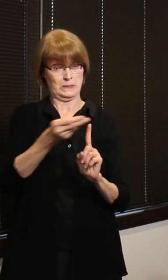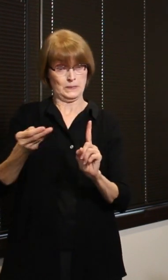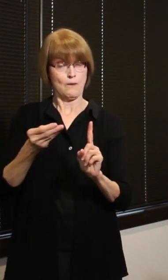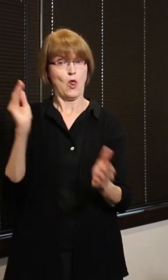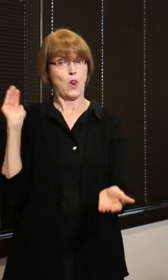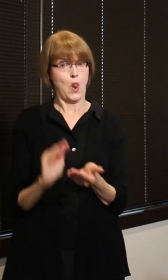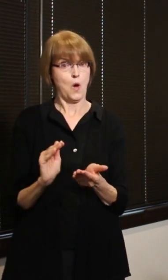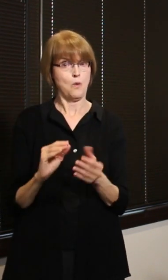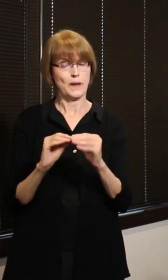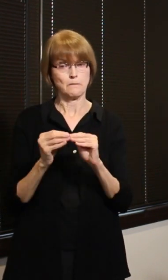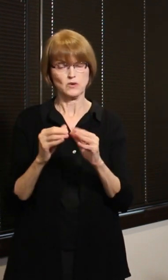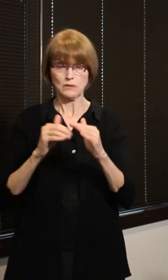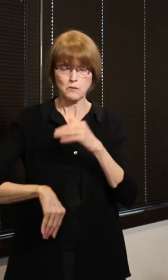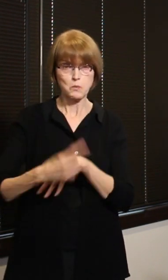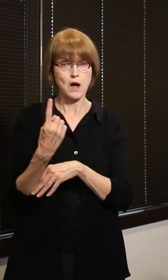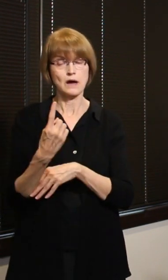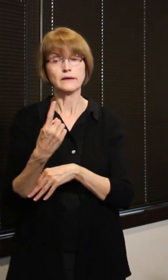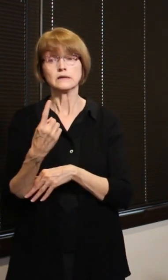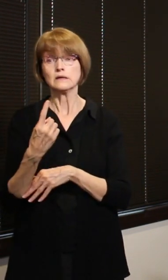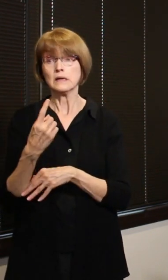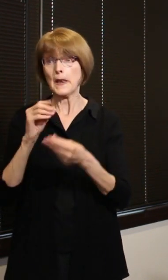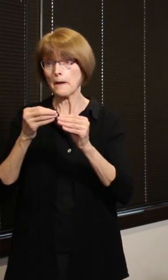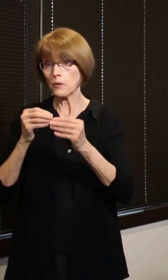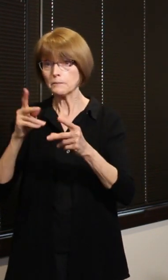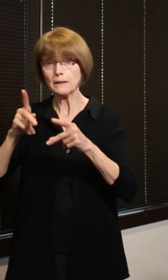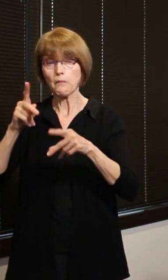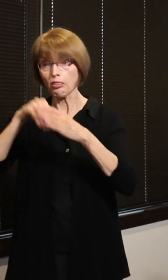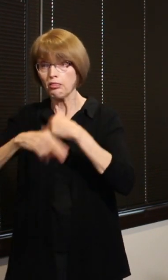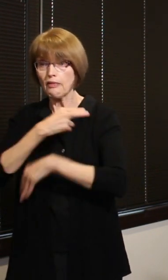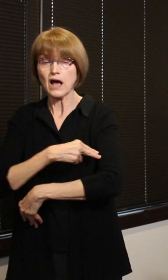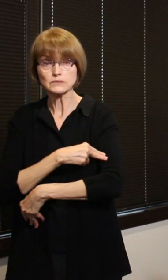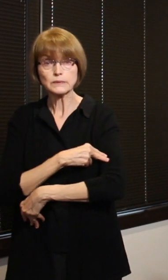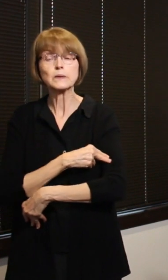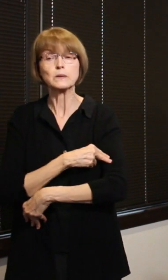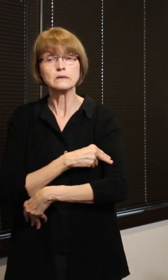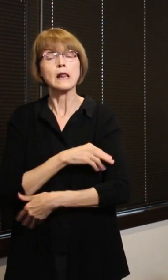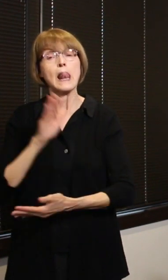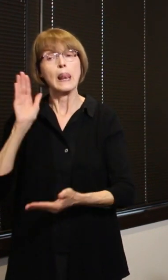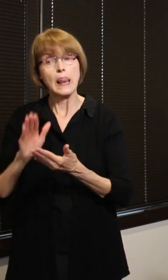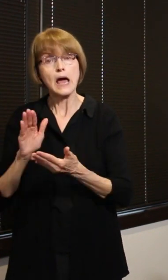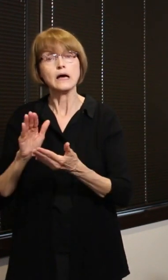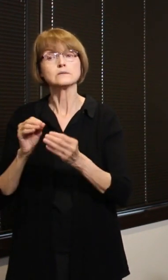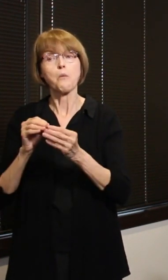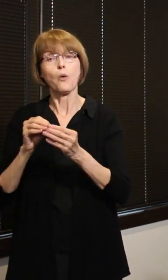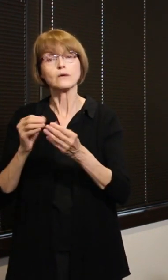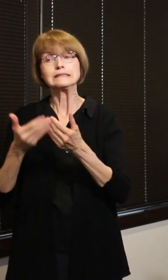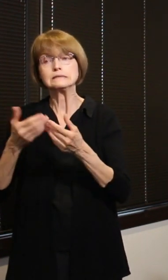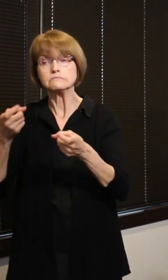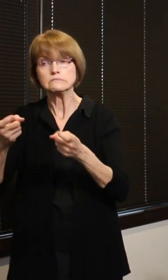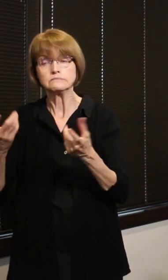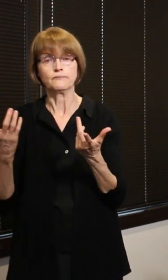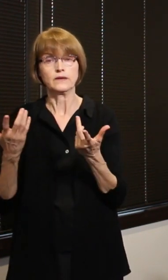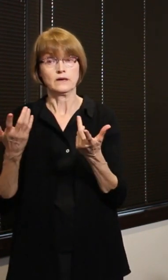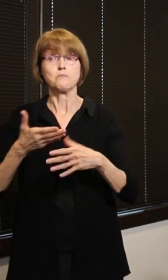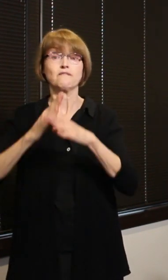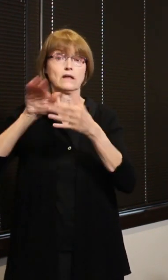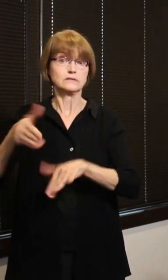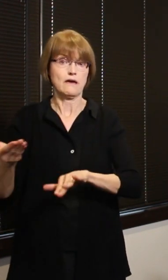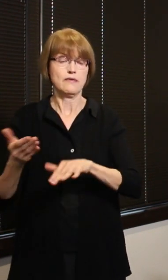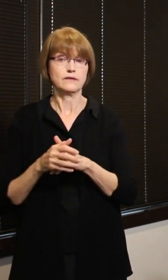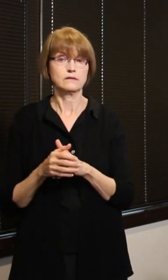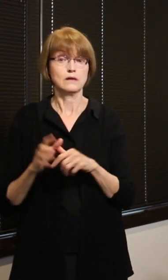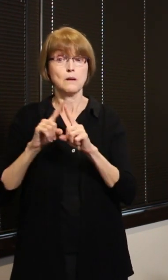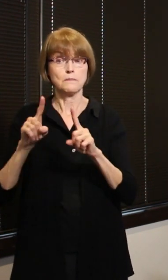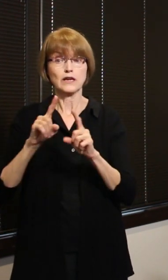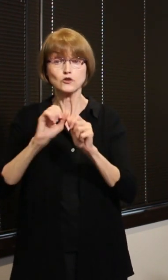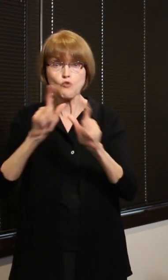low, keep hospitalizations manageable, and prevent mortality from occurring. So, but it's up to all of